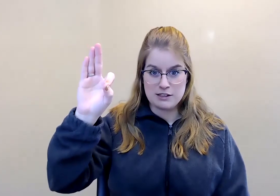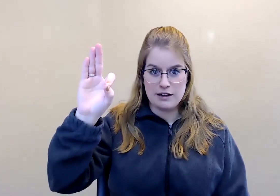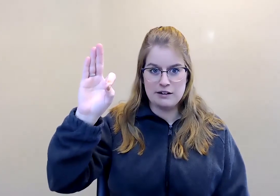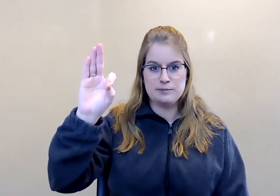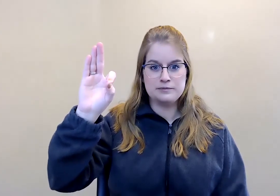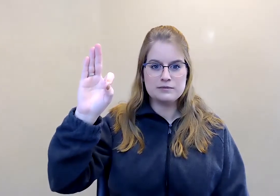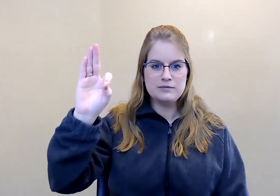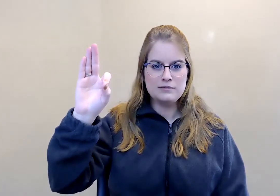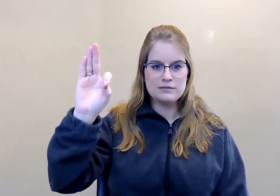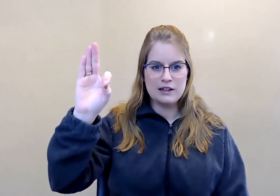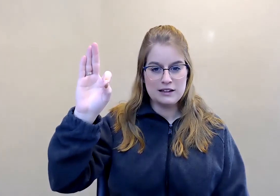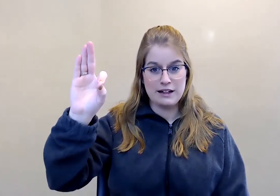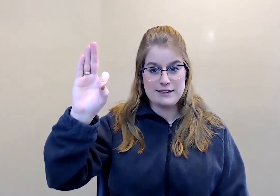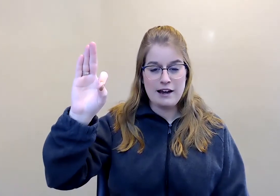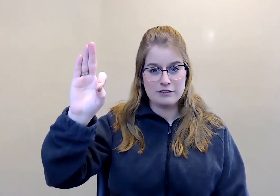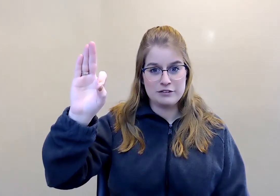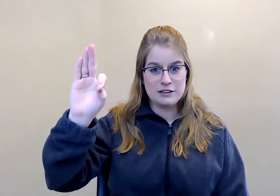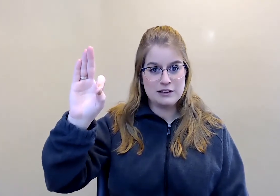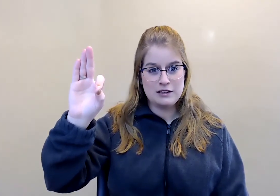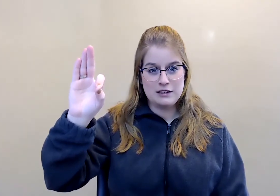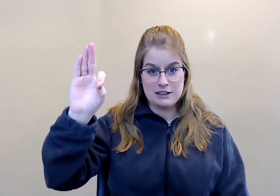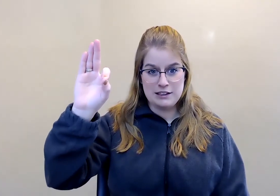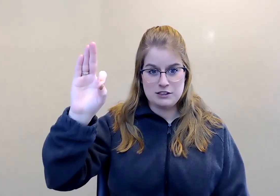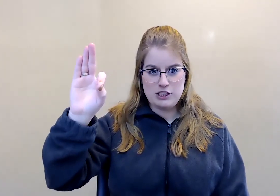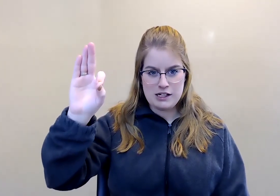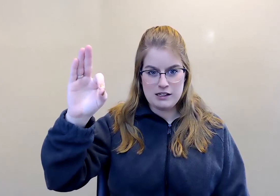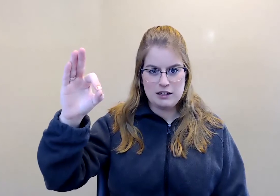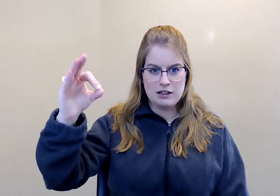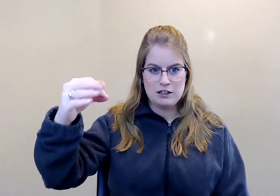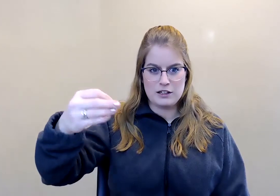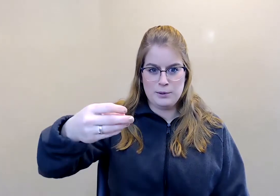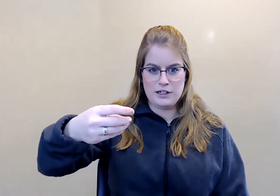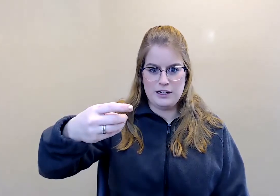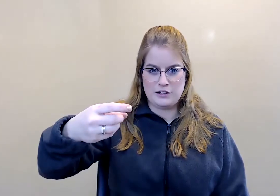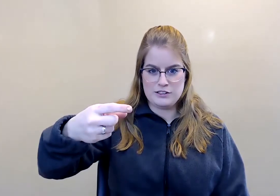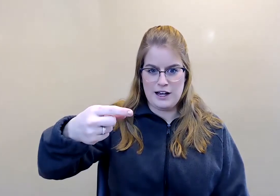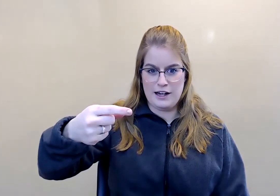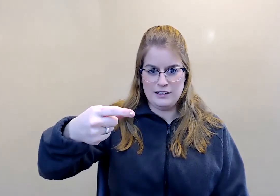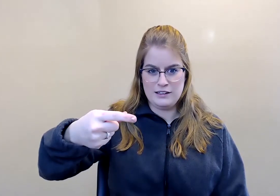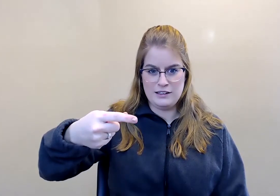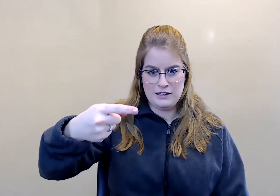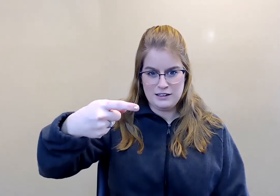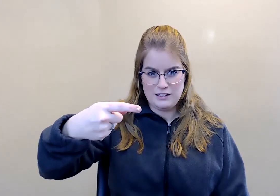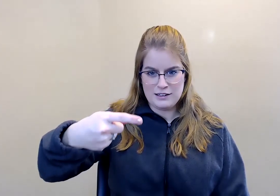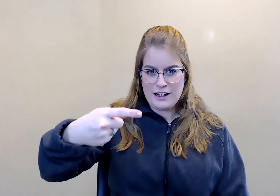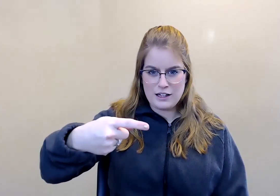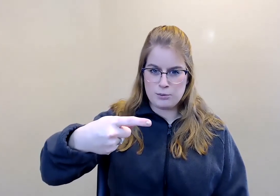together. That's F. And then G, you're going to put your hand on your side, kind of like you're